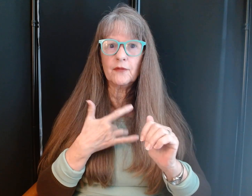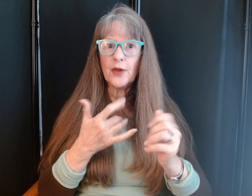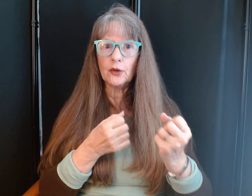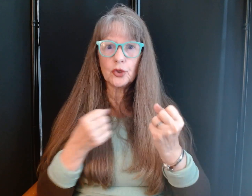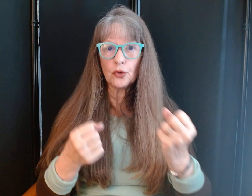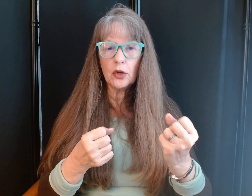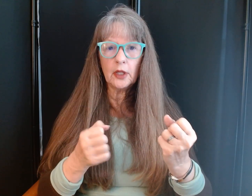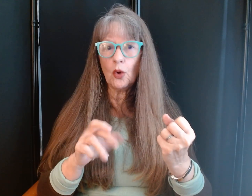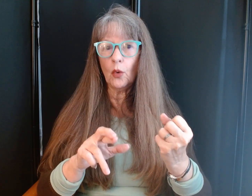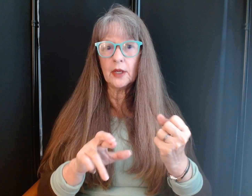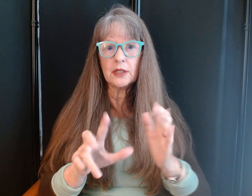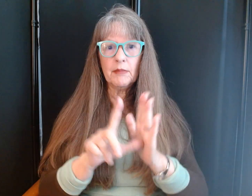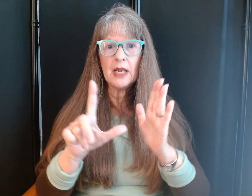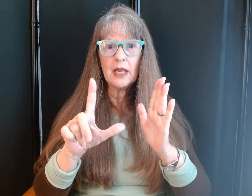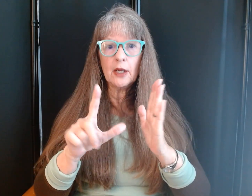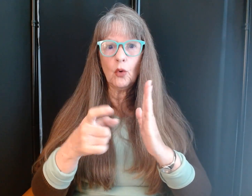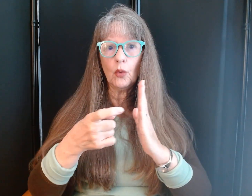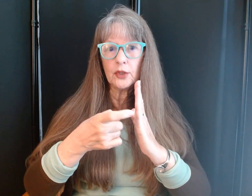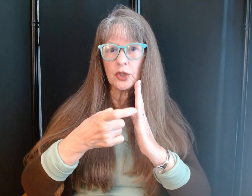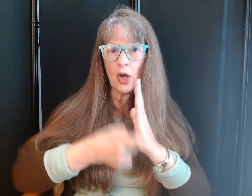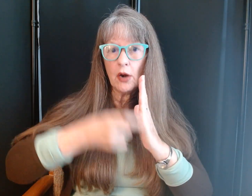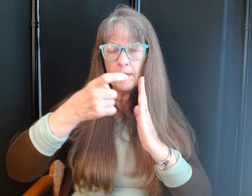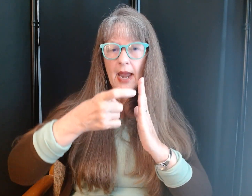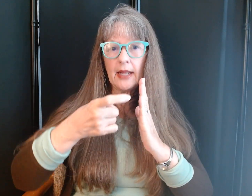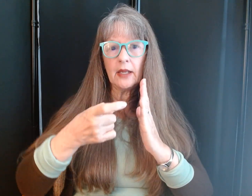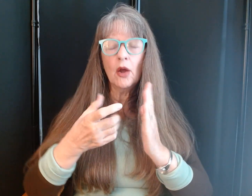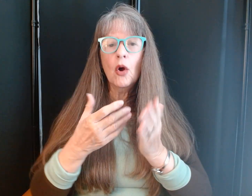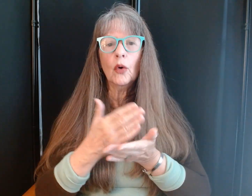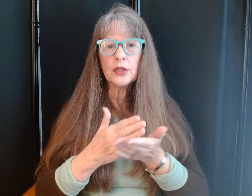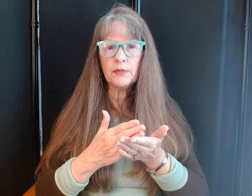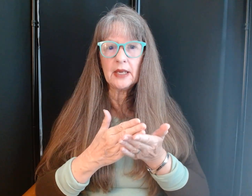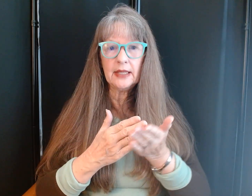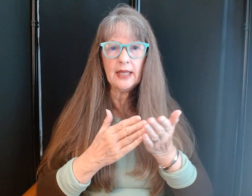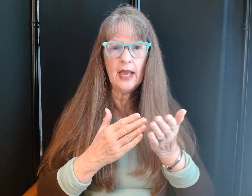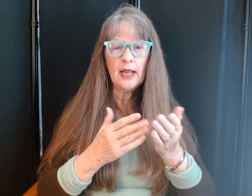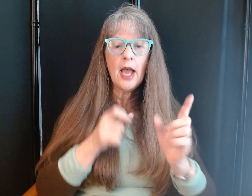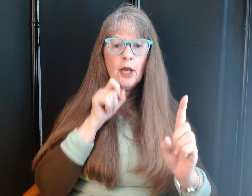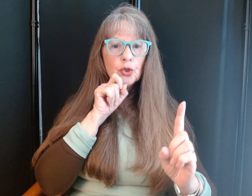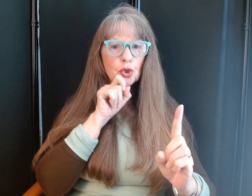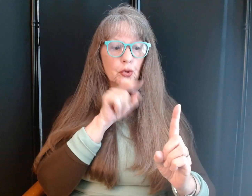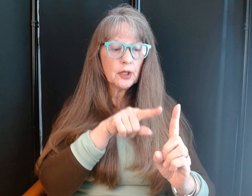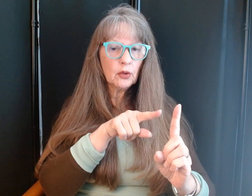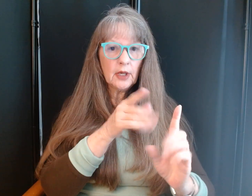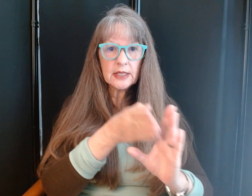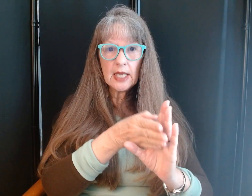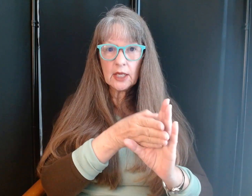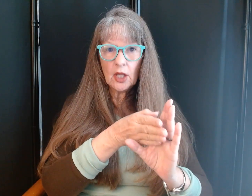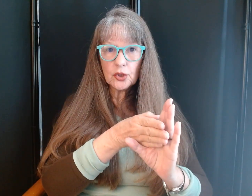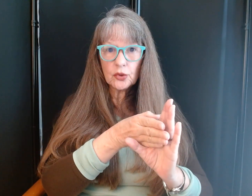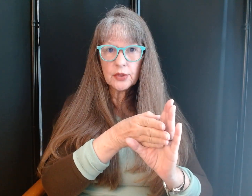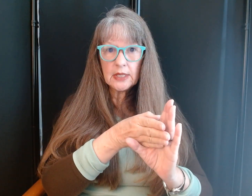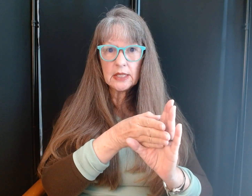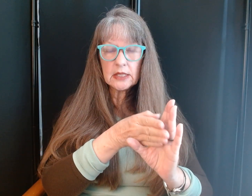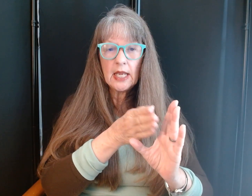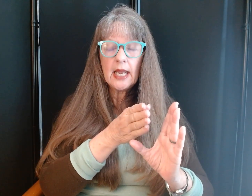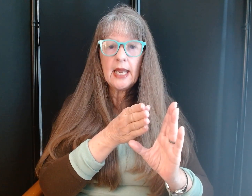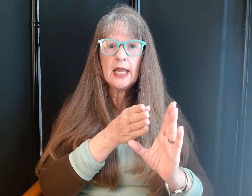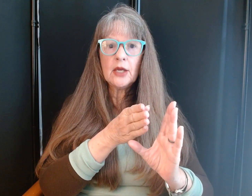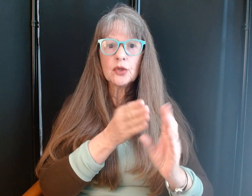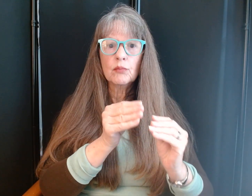felt strongly, or it's immediate, or it's just automatic, or something like that. A trigger in a psychological sense is more